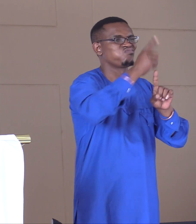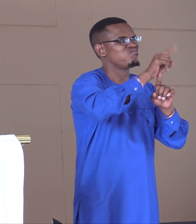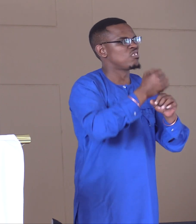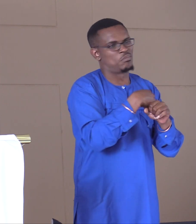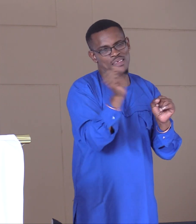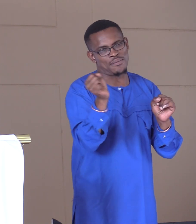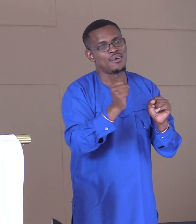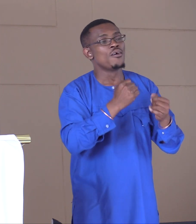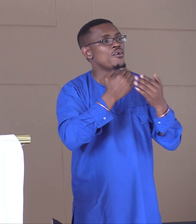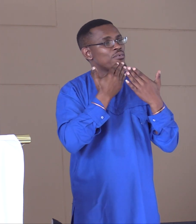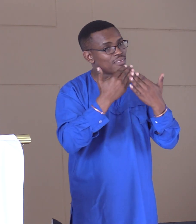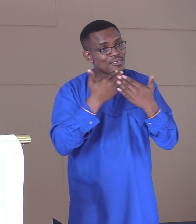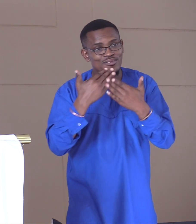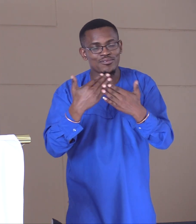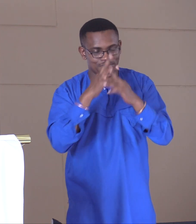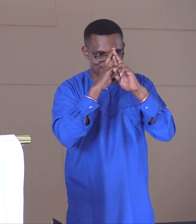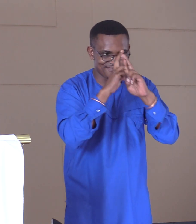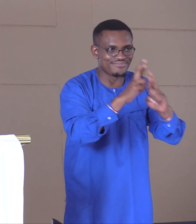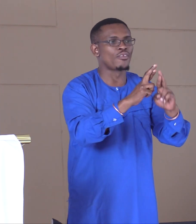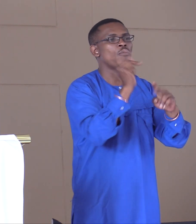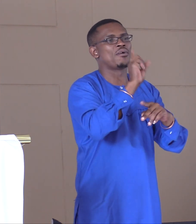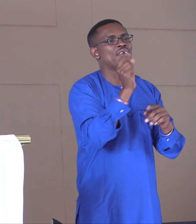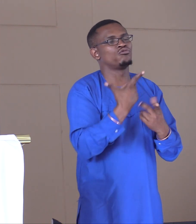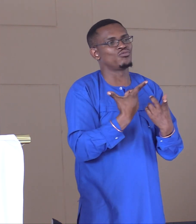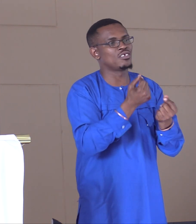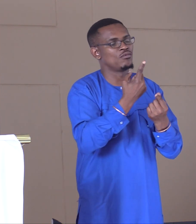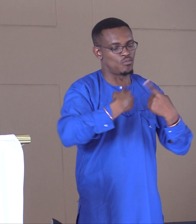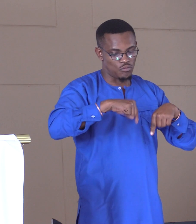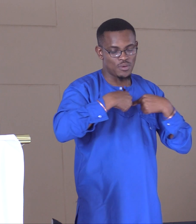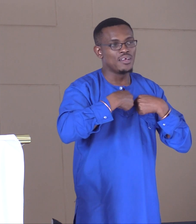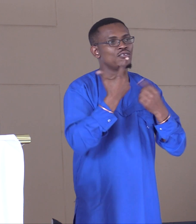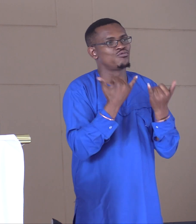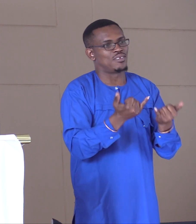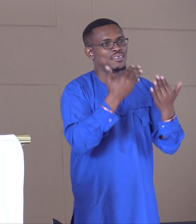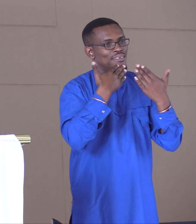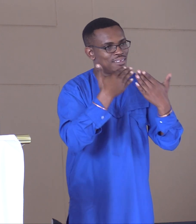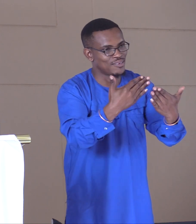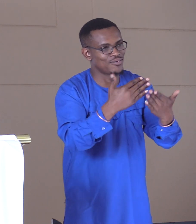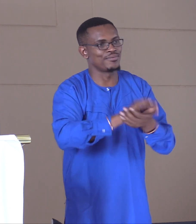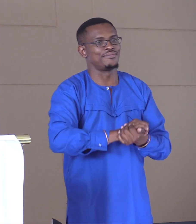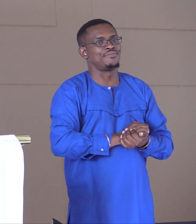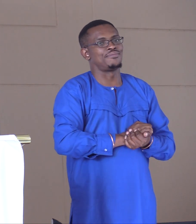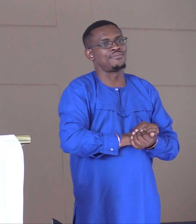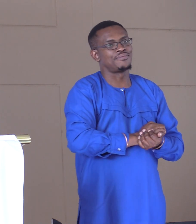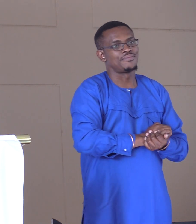We truly honor you and we respect you for what you did for us today. Thank you.